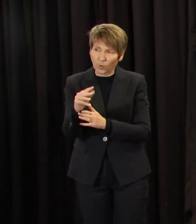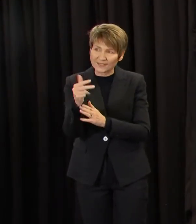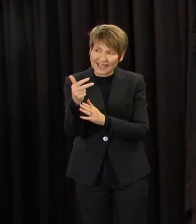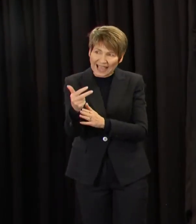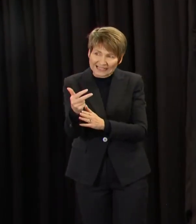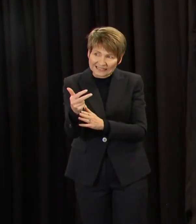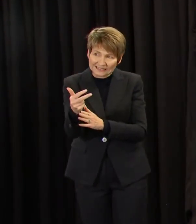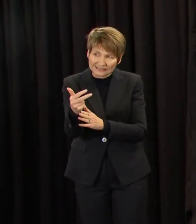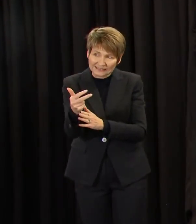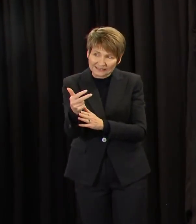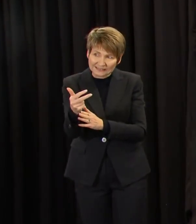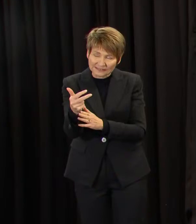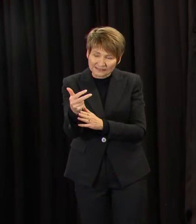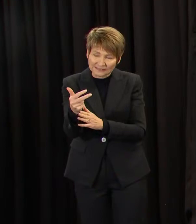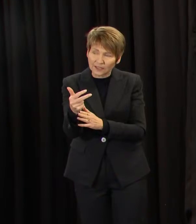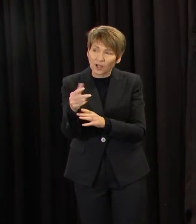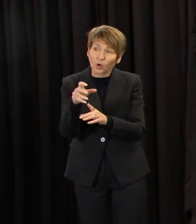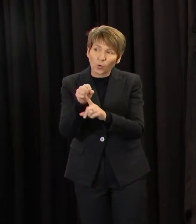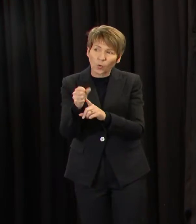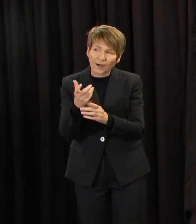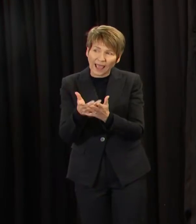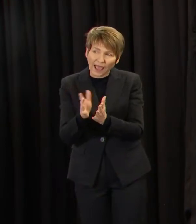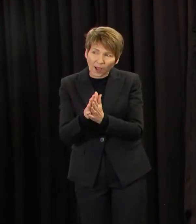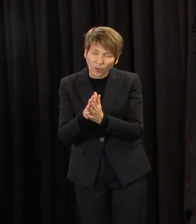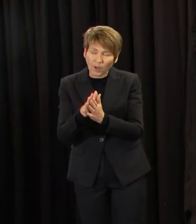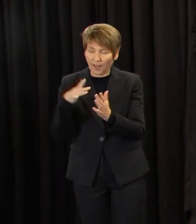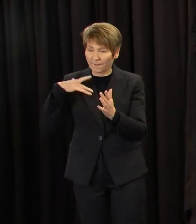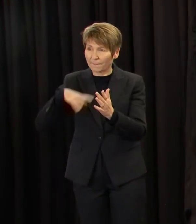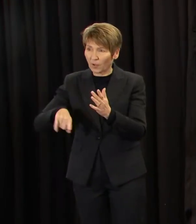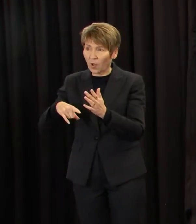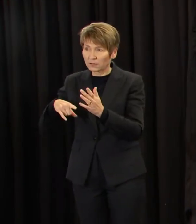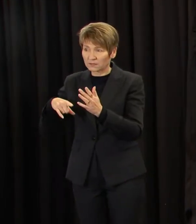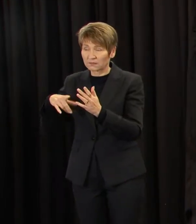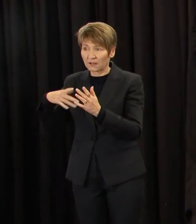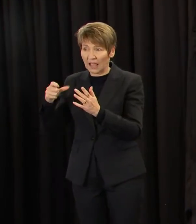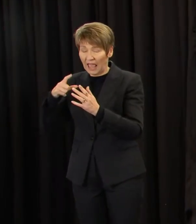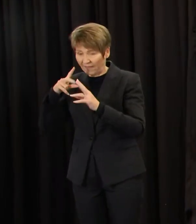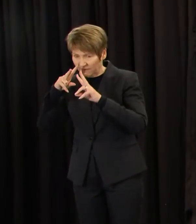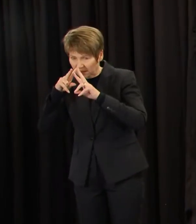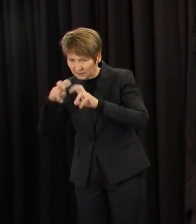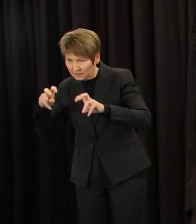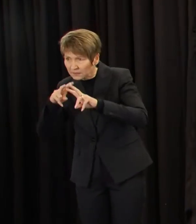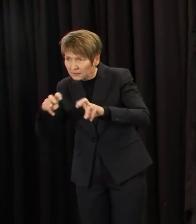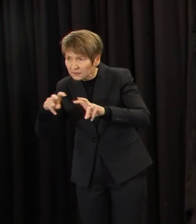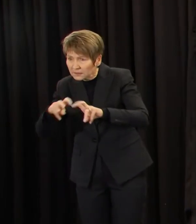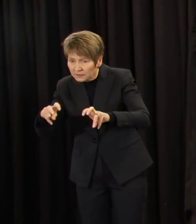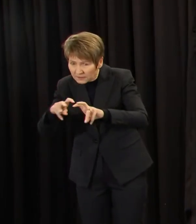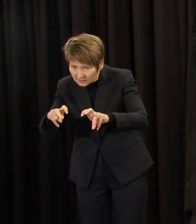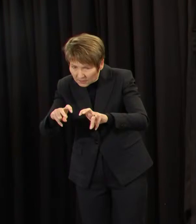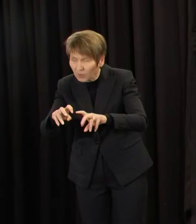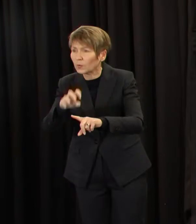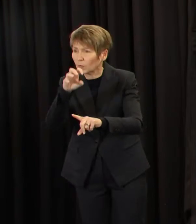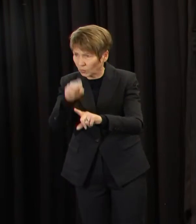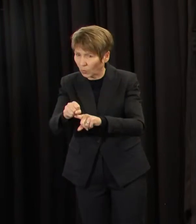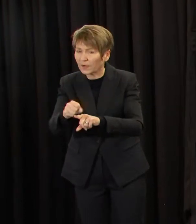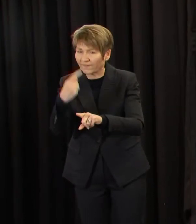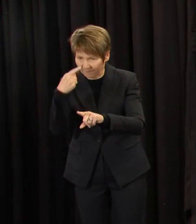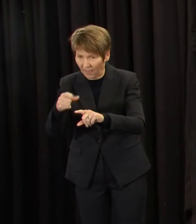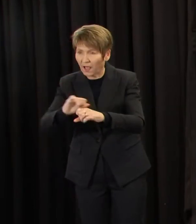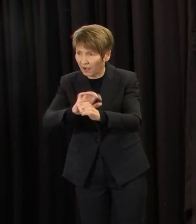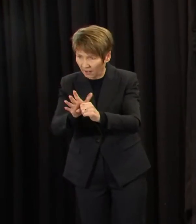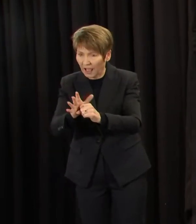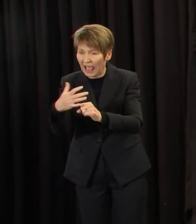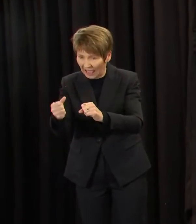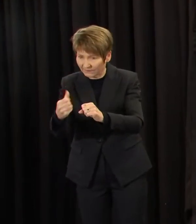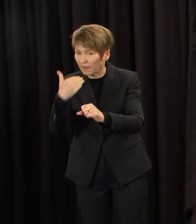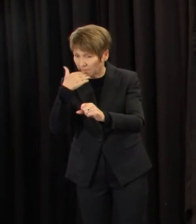contact tracing of existing and known clusters, and we're following through, identifying people, identifying them as positives, and putting them